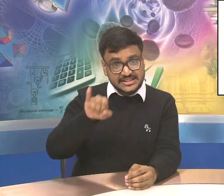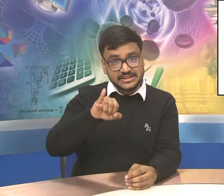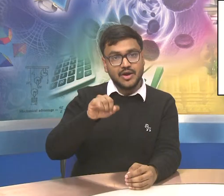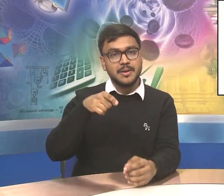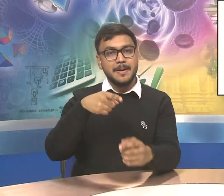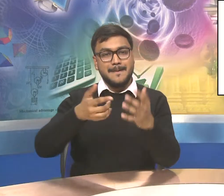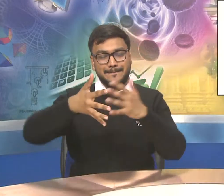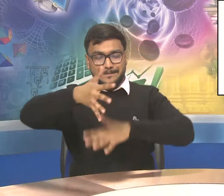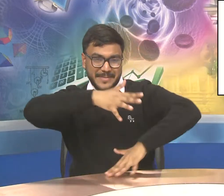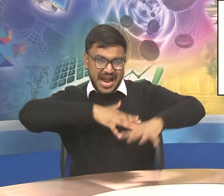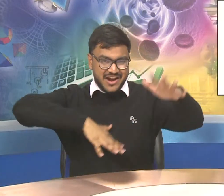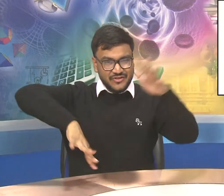Sixth,